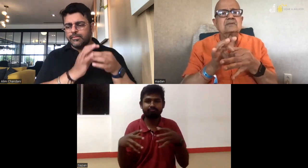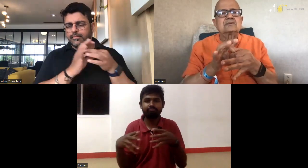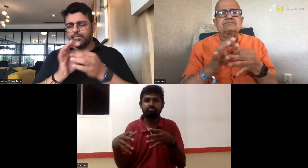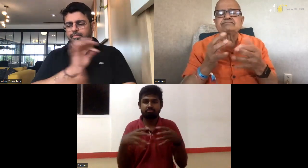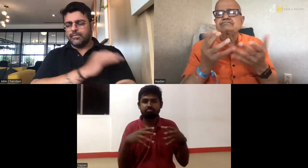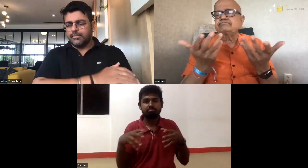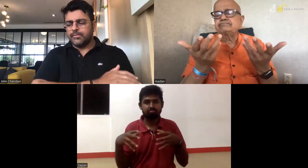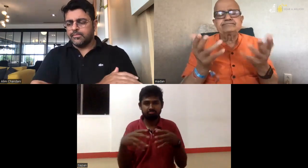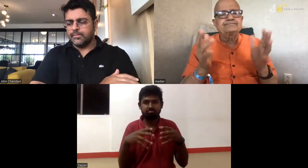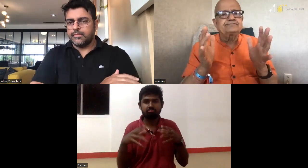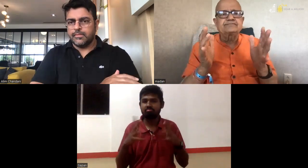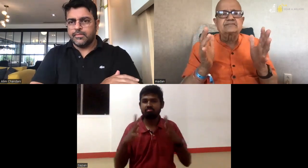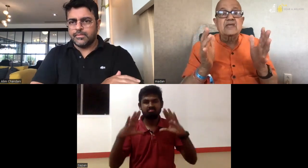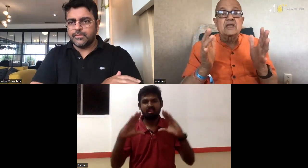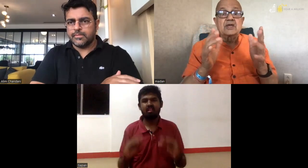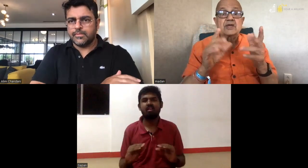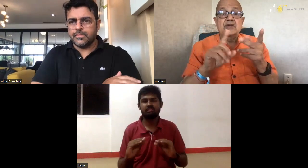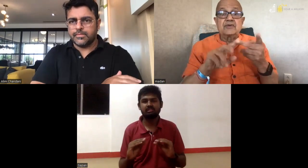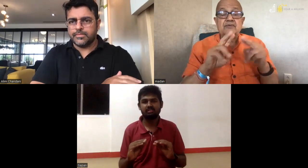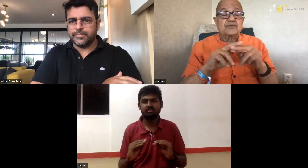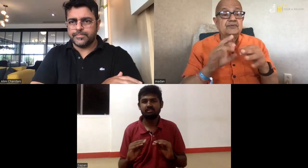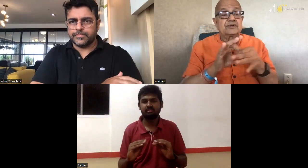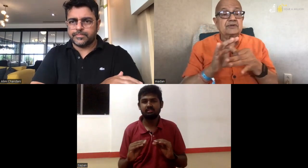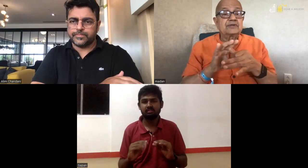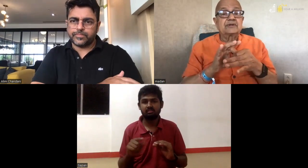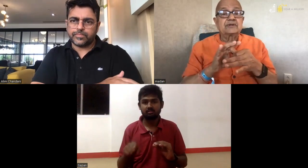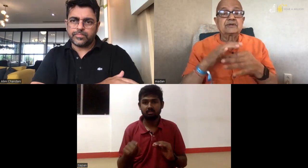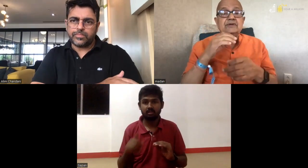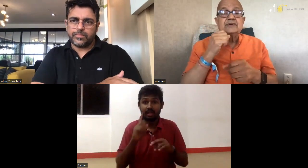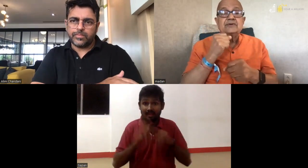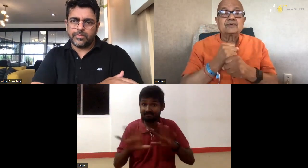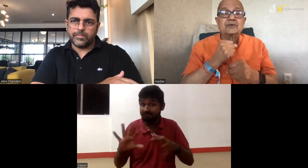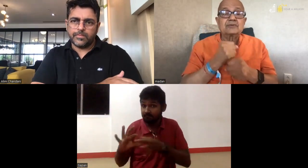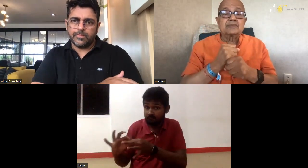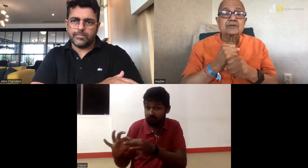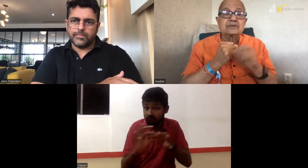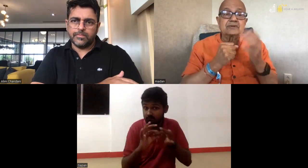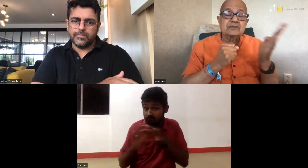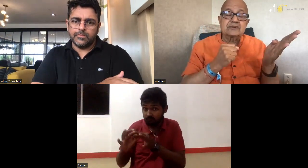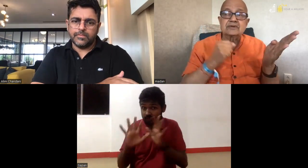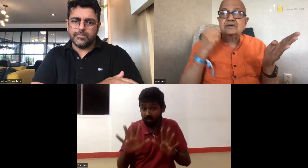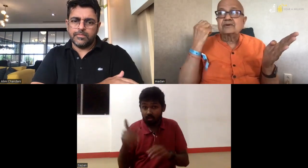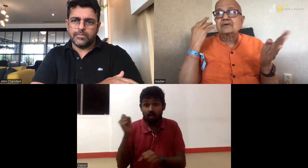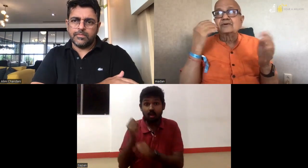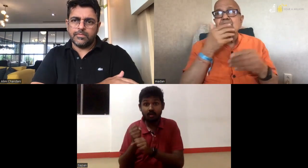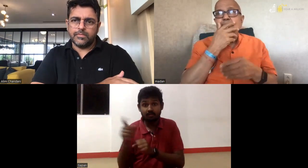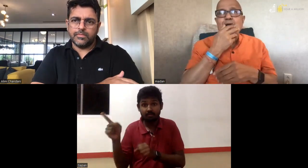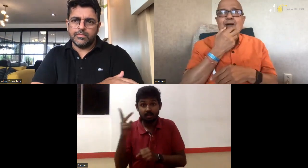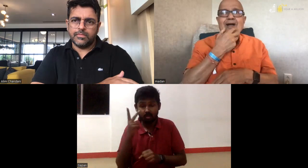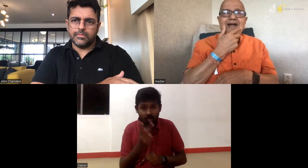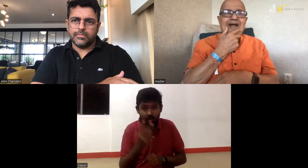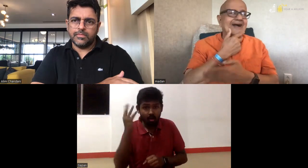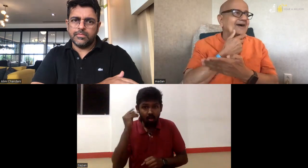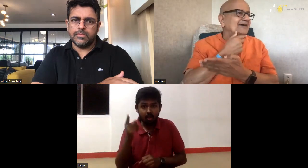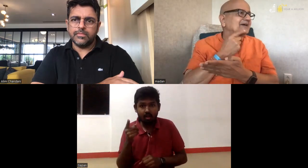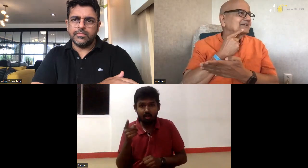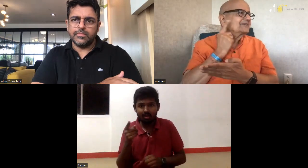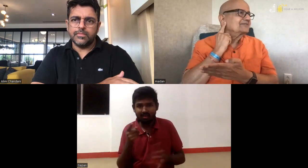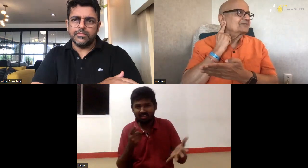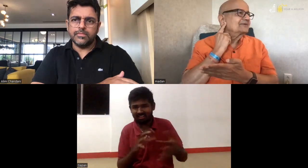the NAD office, National Association of Deaf, or AIFD. We have Sunil, he's the president. So